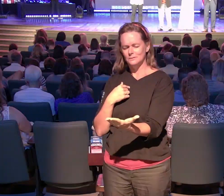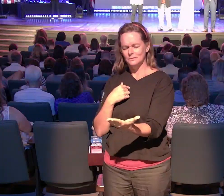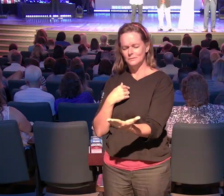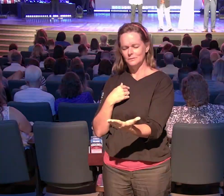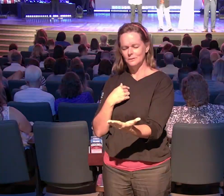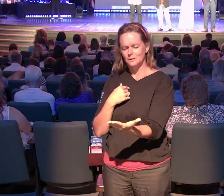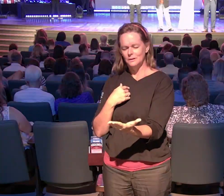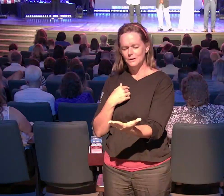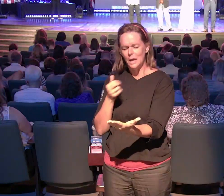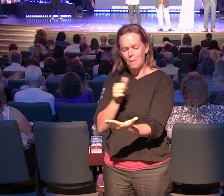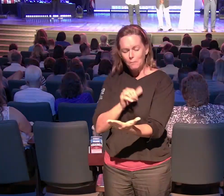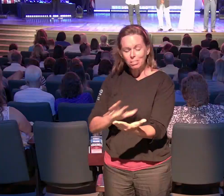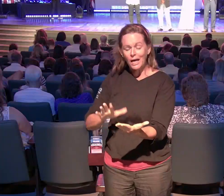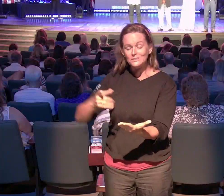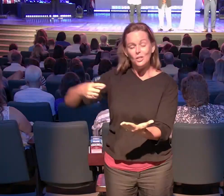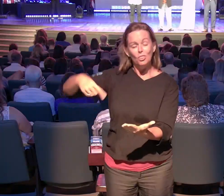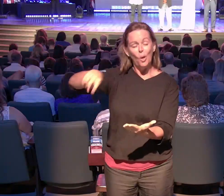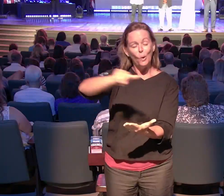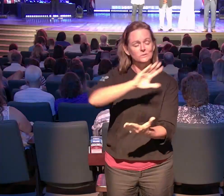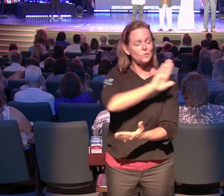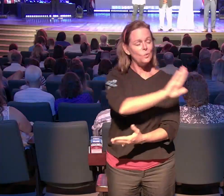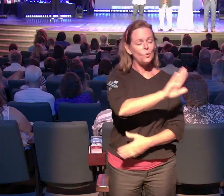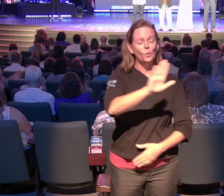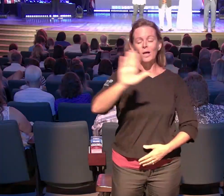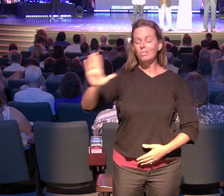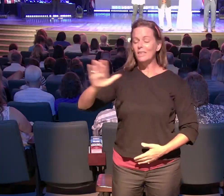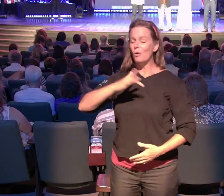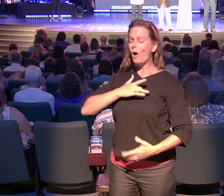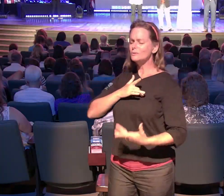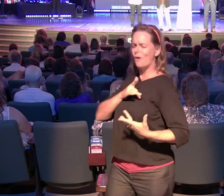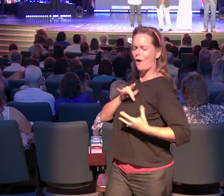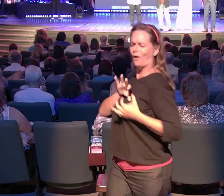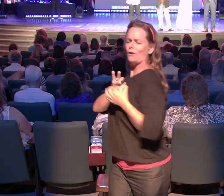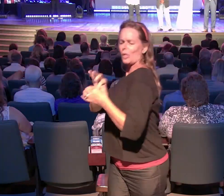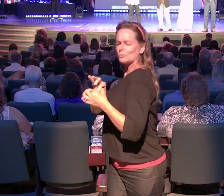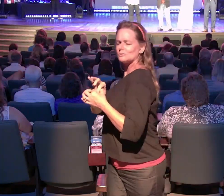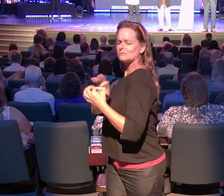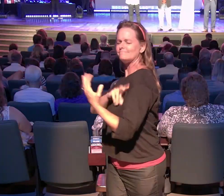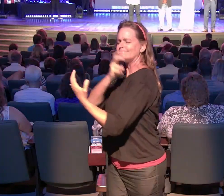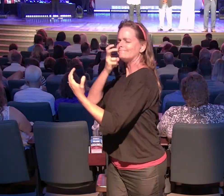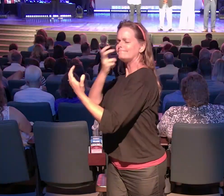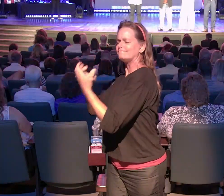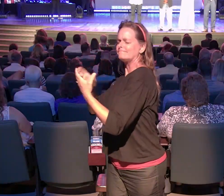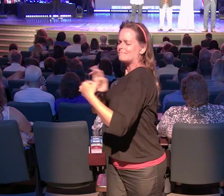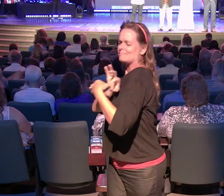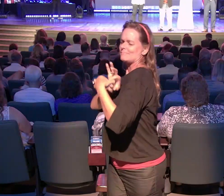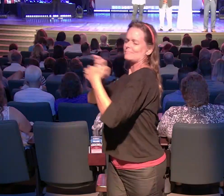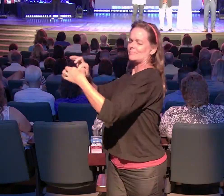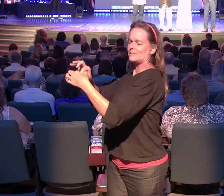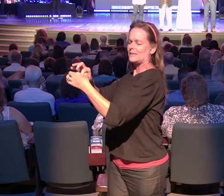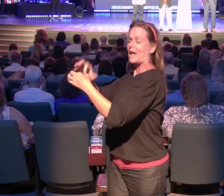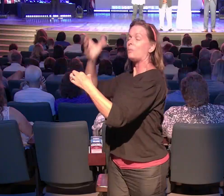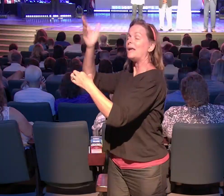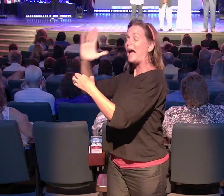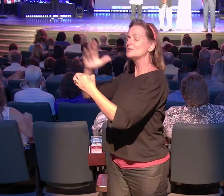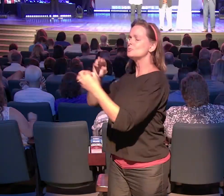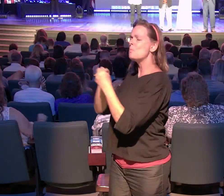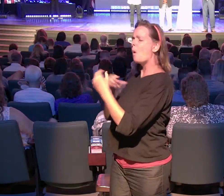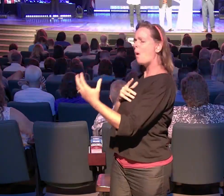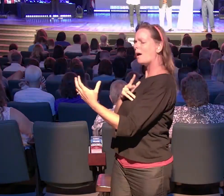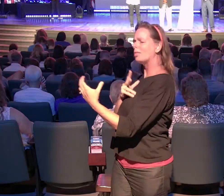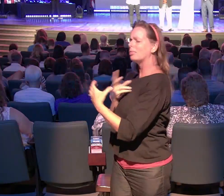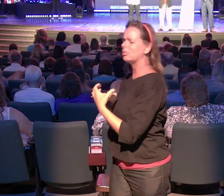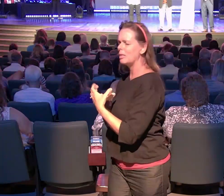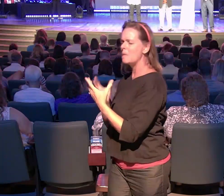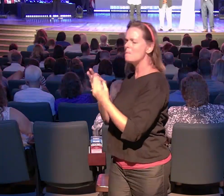those whose hearts are brought close to you, and that we are asking you, Lord, to bring us closer to you